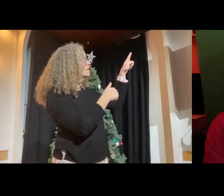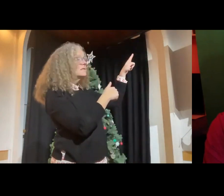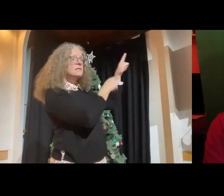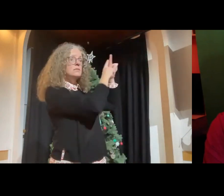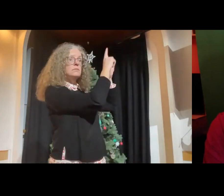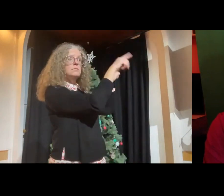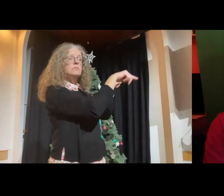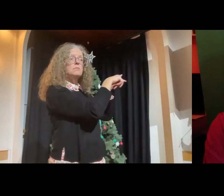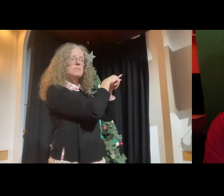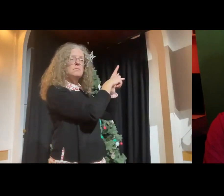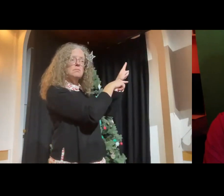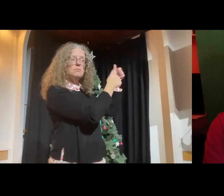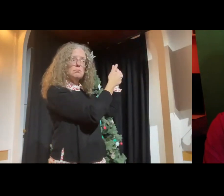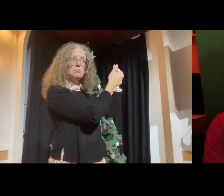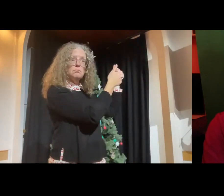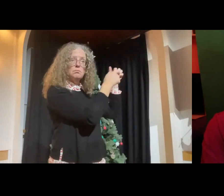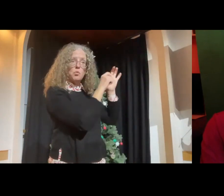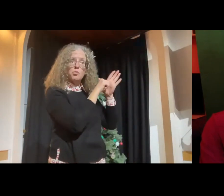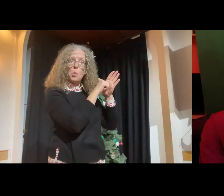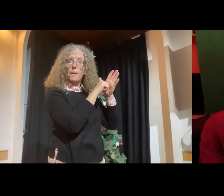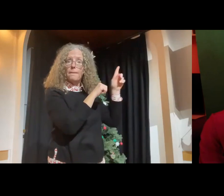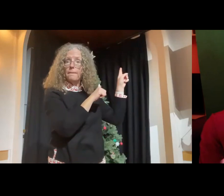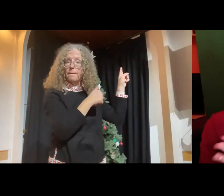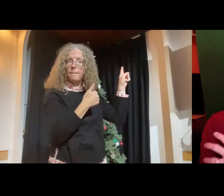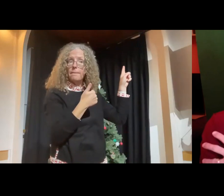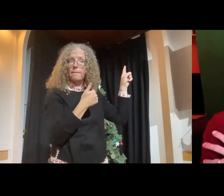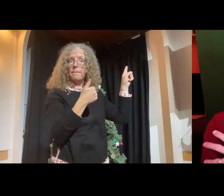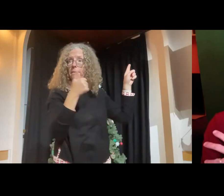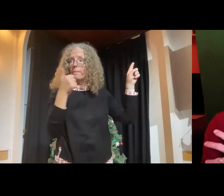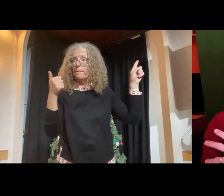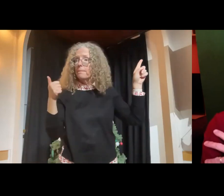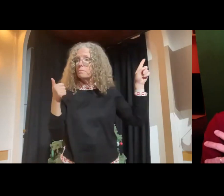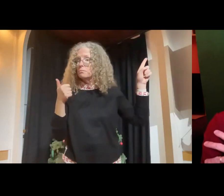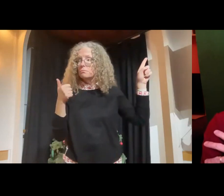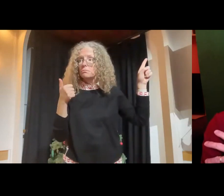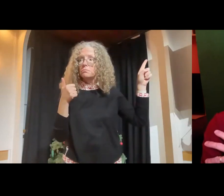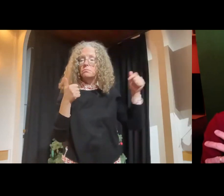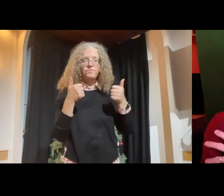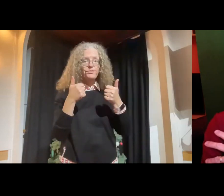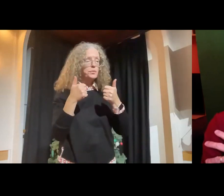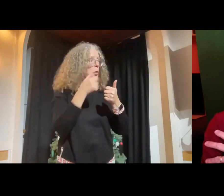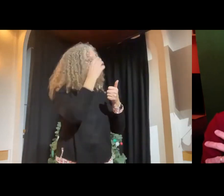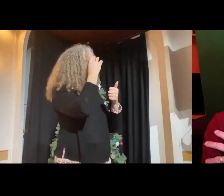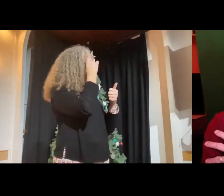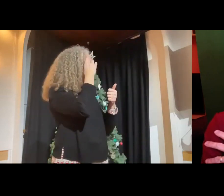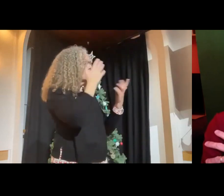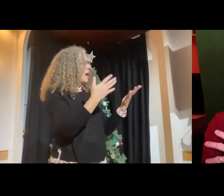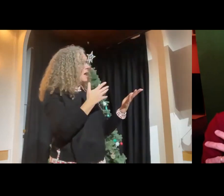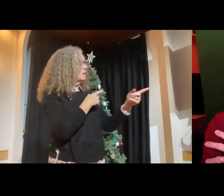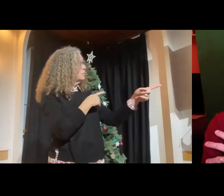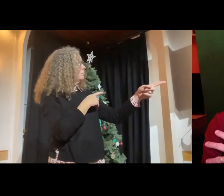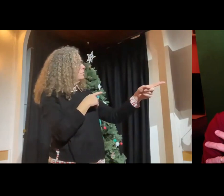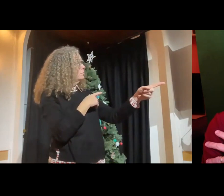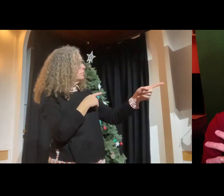Okay, can everybody see okay? So on screen we should have Rob and also whoever's on